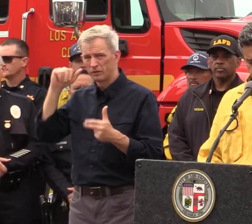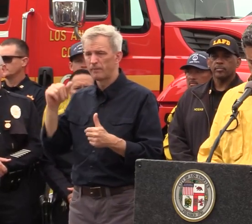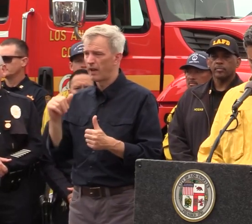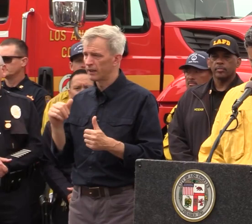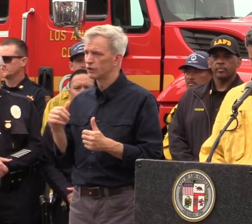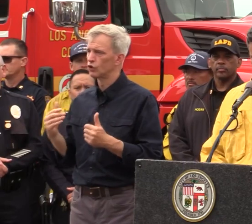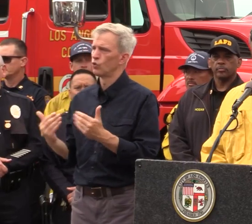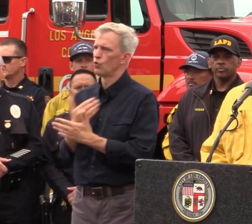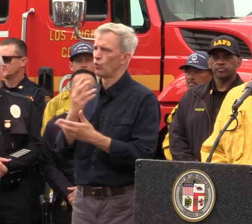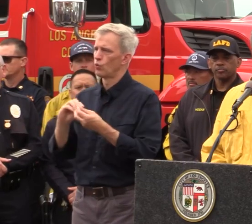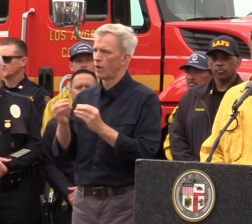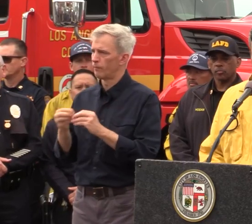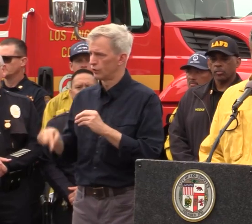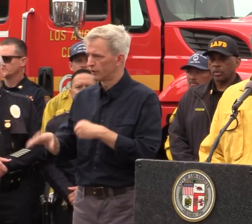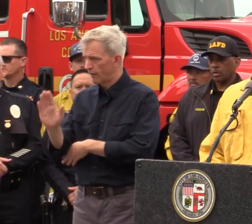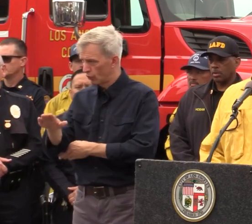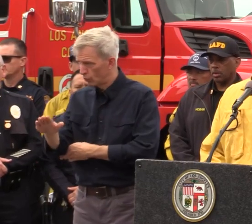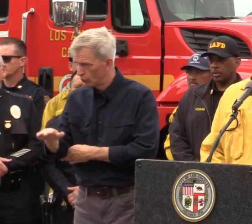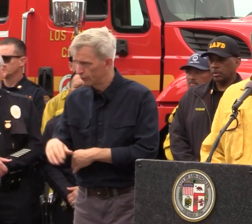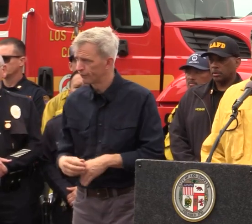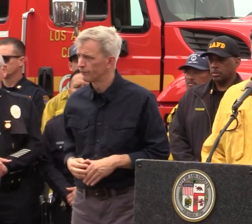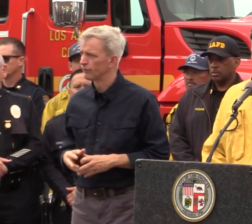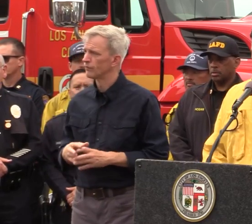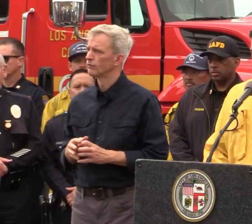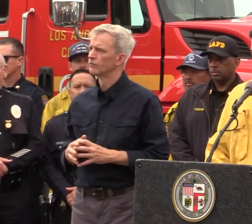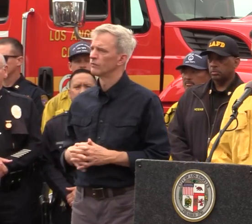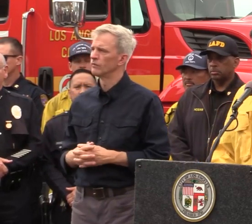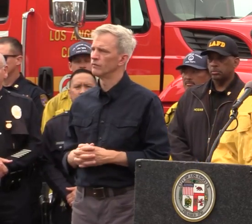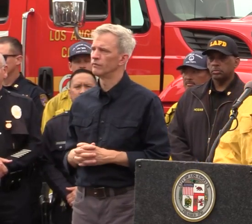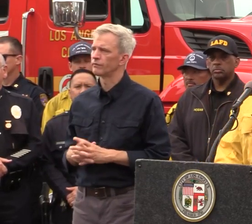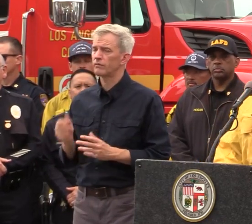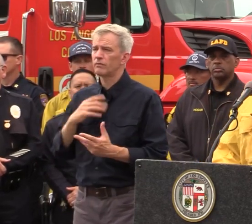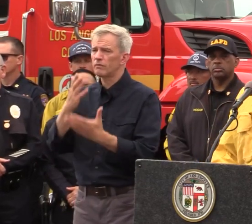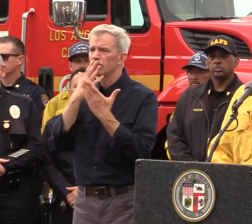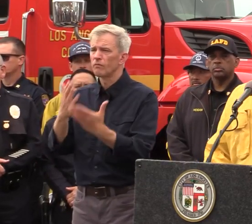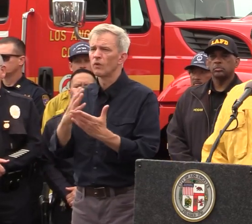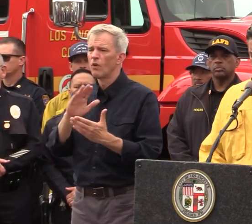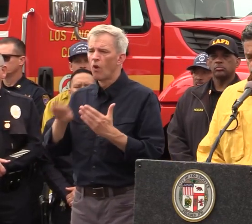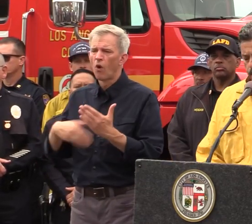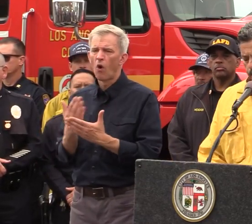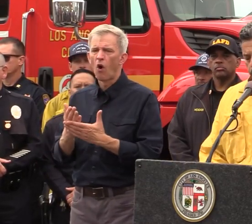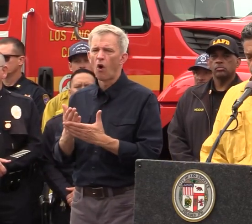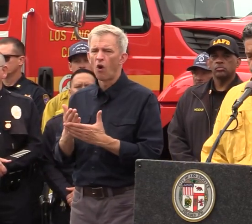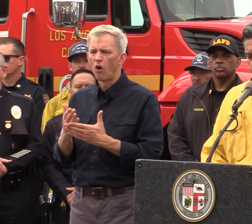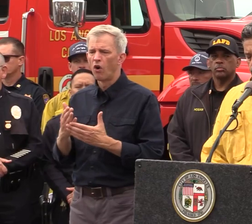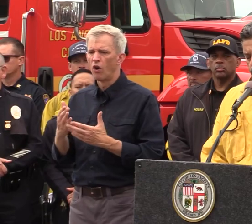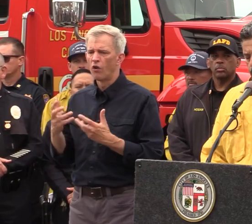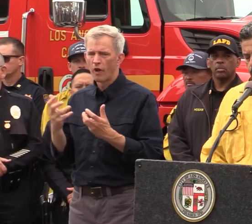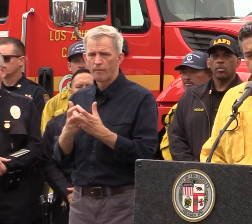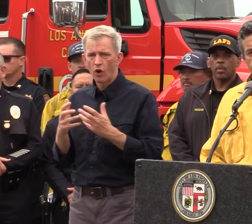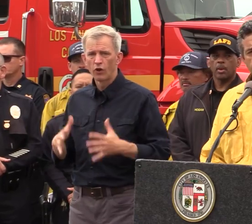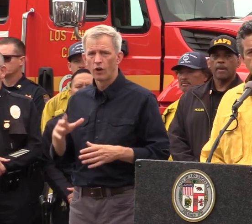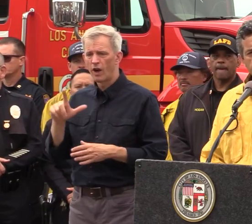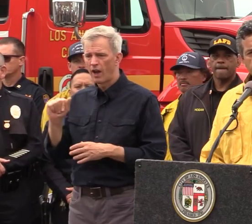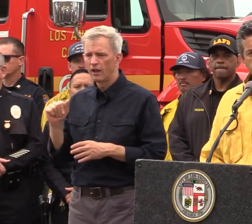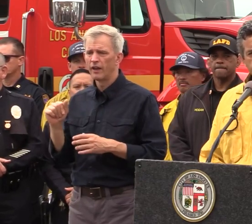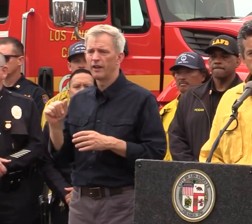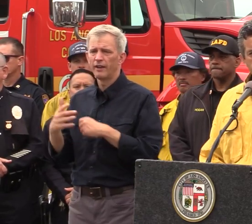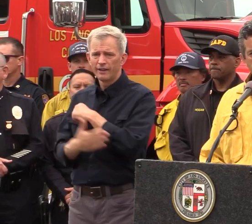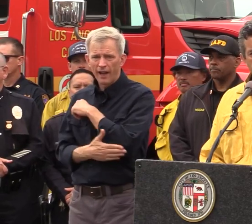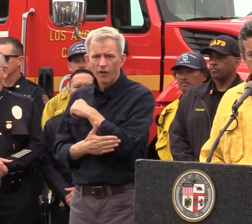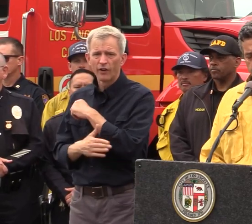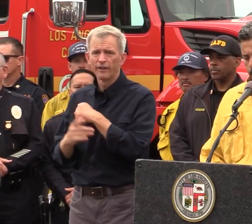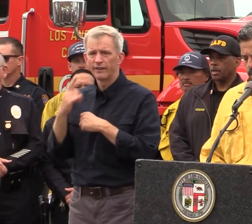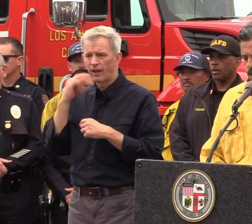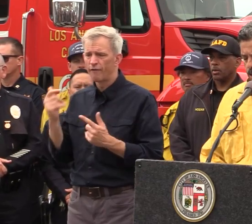numbers this afternoon. I want to thank all our unified command partners, the LA County Fire Department, CAL FIRE,